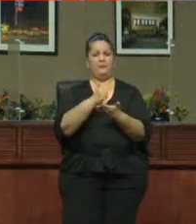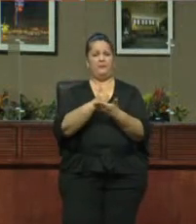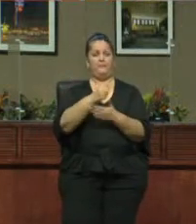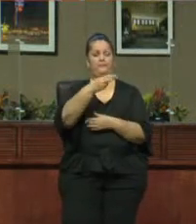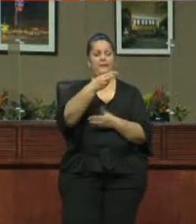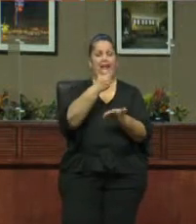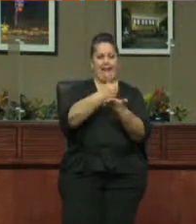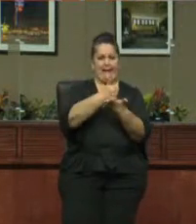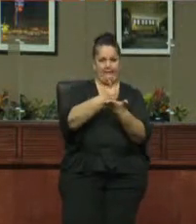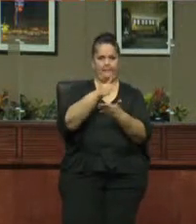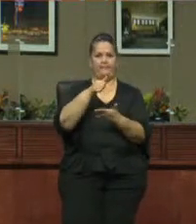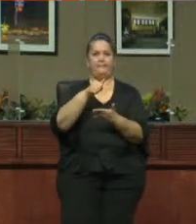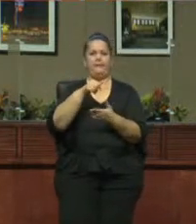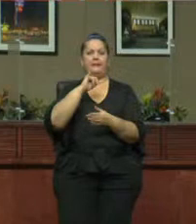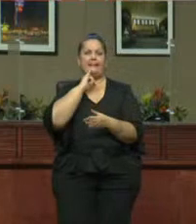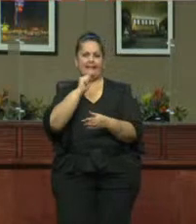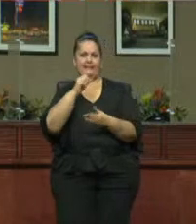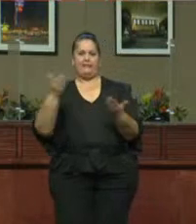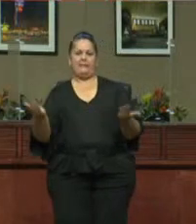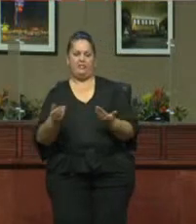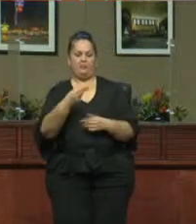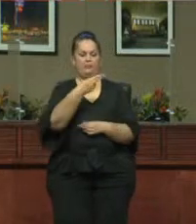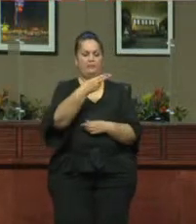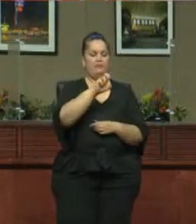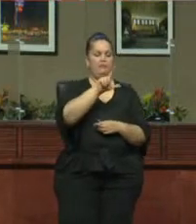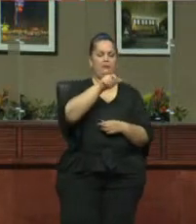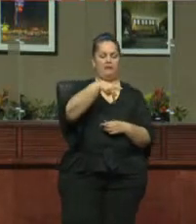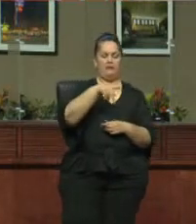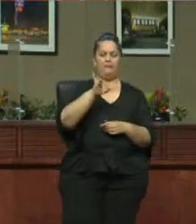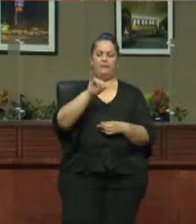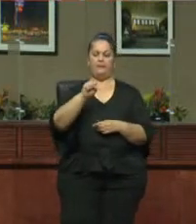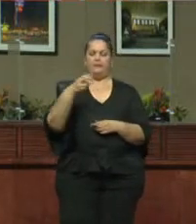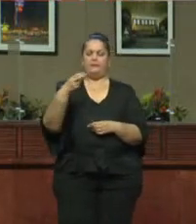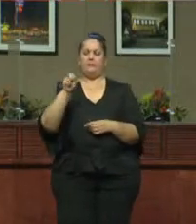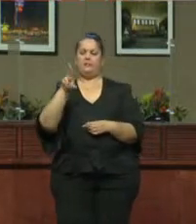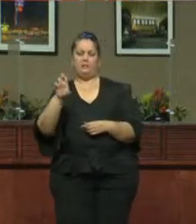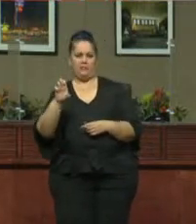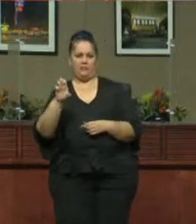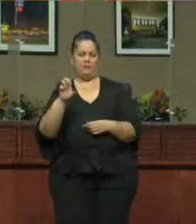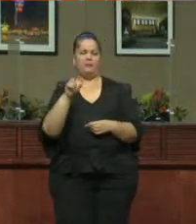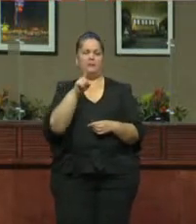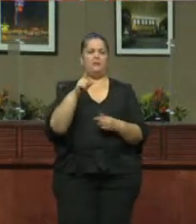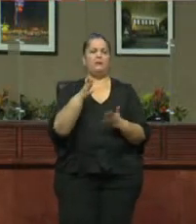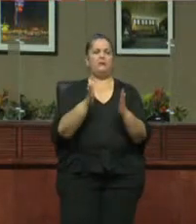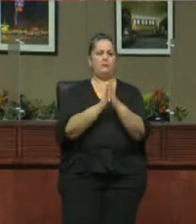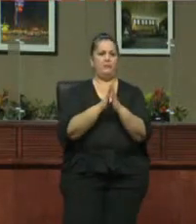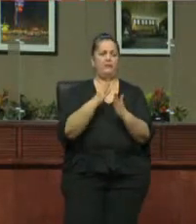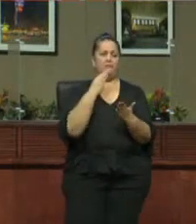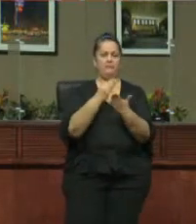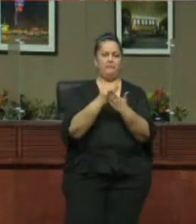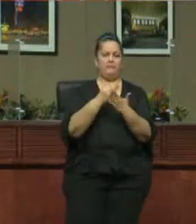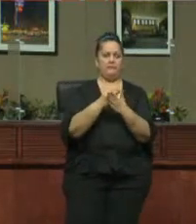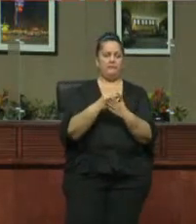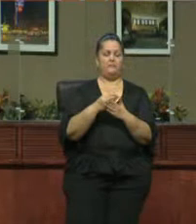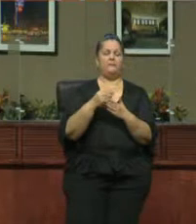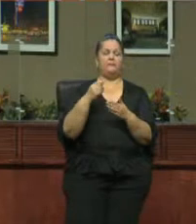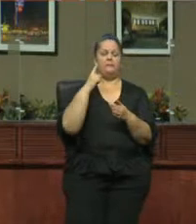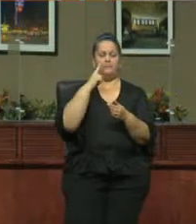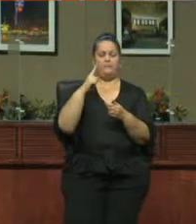Here, and Orange County residents can apply for tuition assistance through Career Source Central Florida.